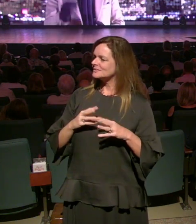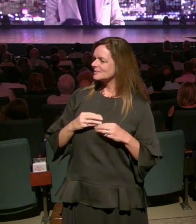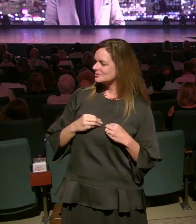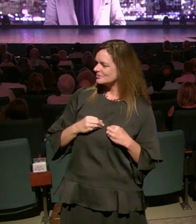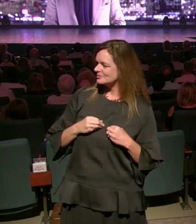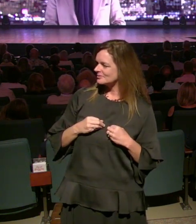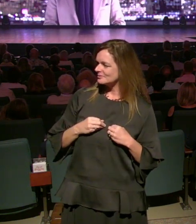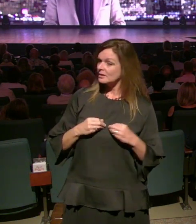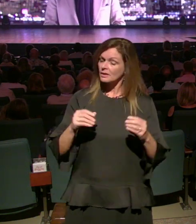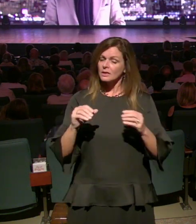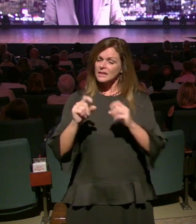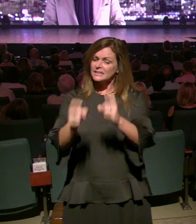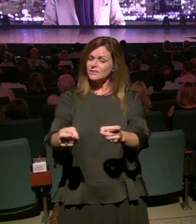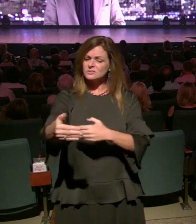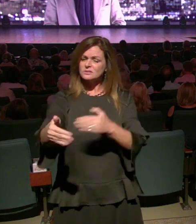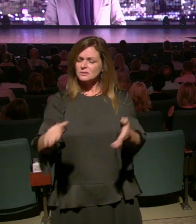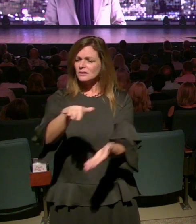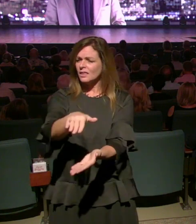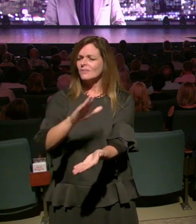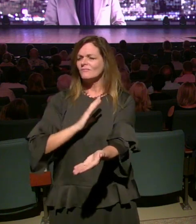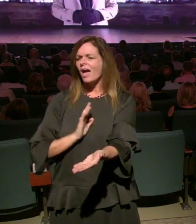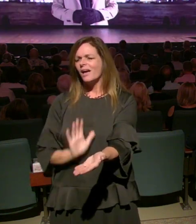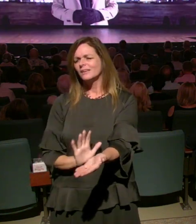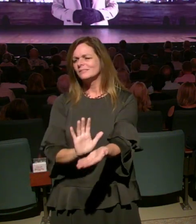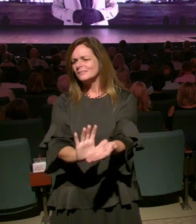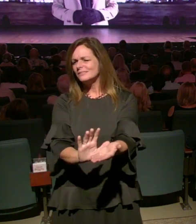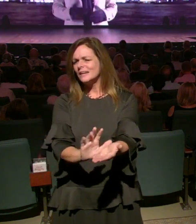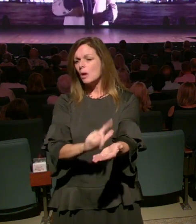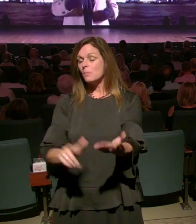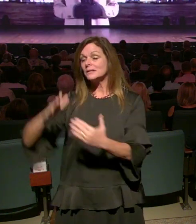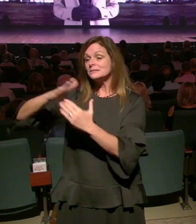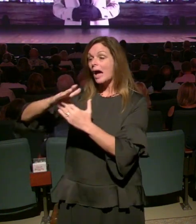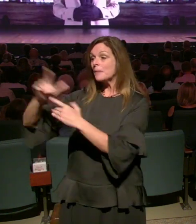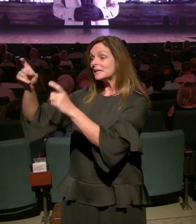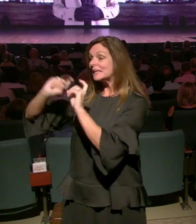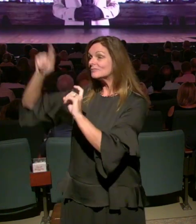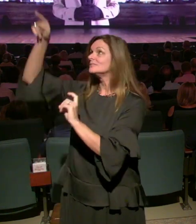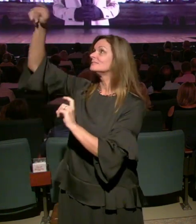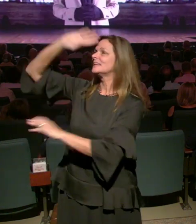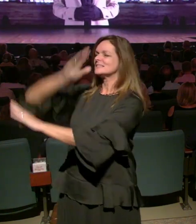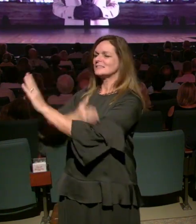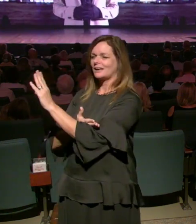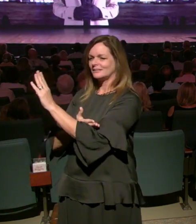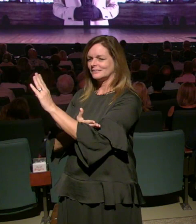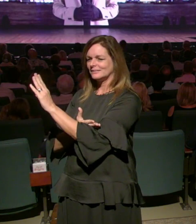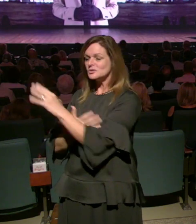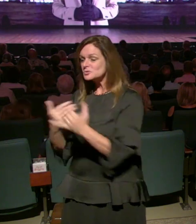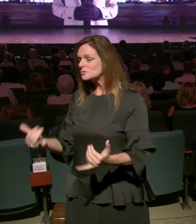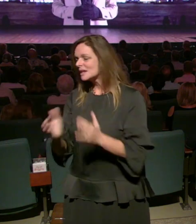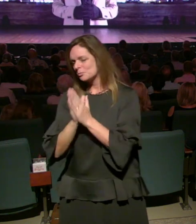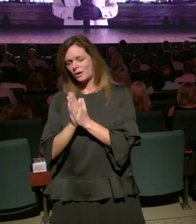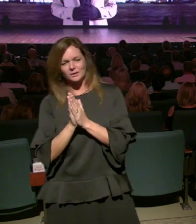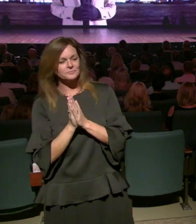on receiving the greatest gift, the gift of God's Son. I want to lead you in a prayer today, a prayer for you to receive